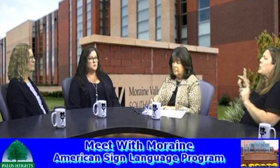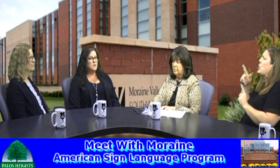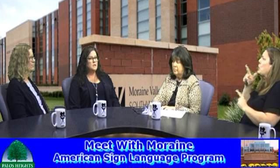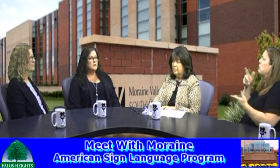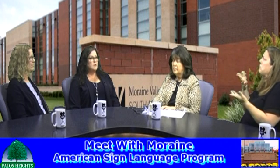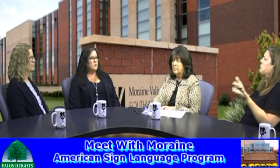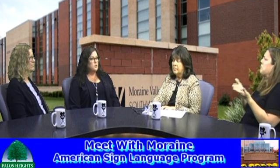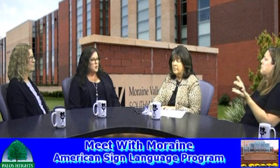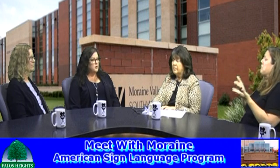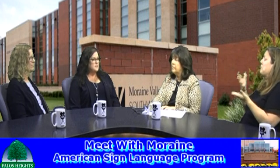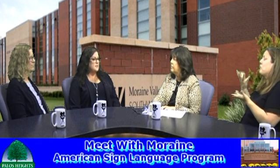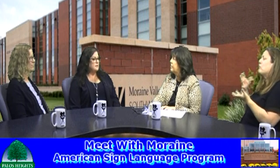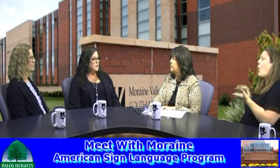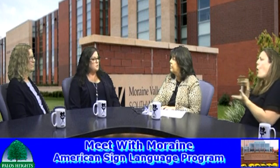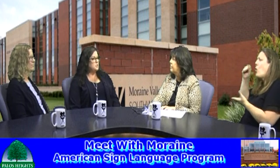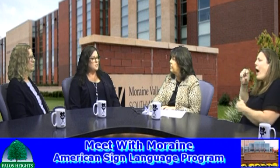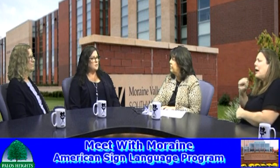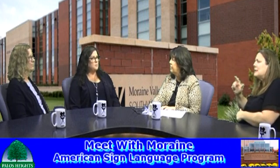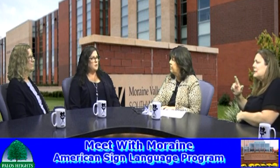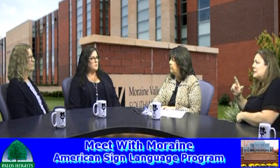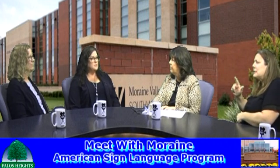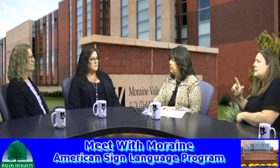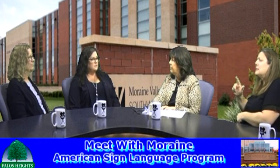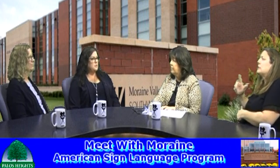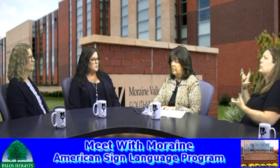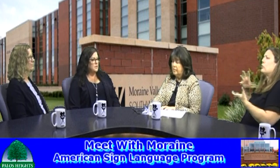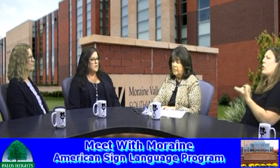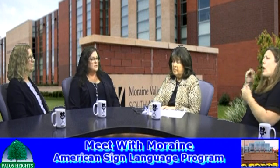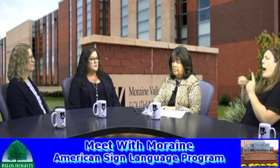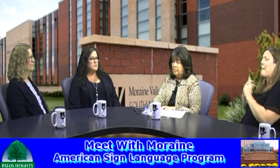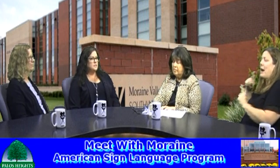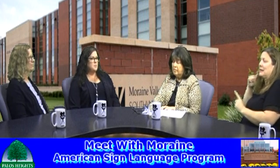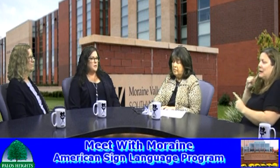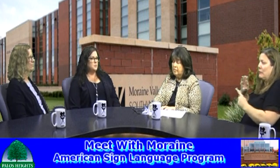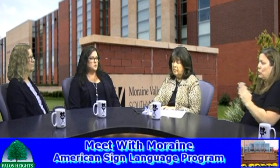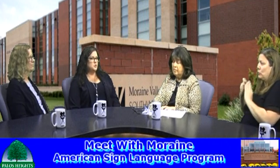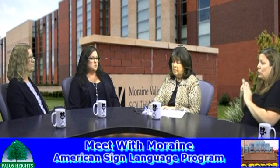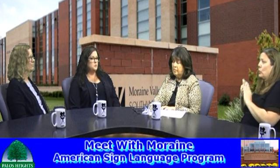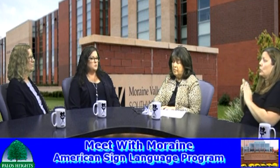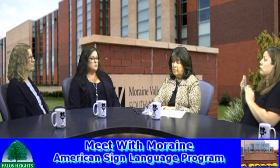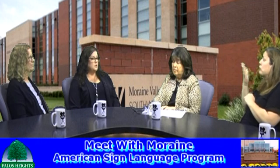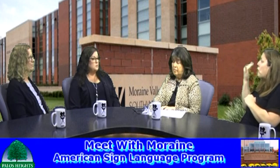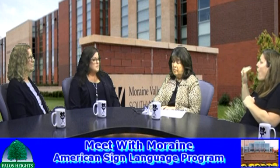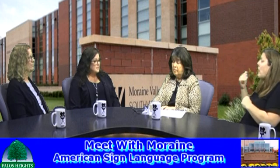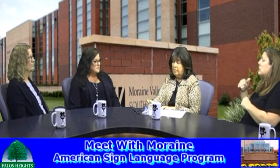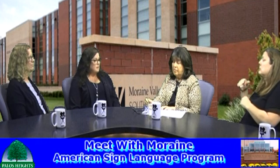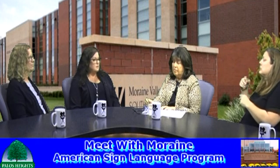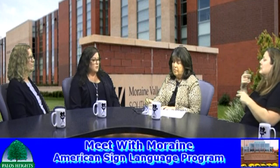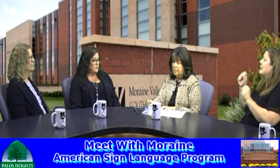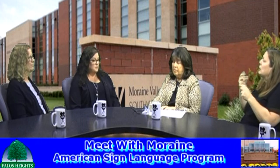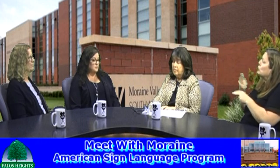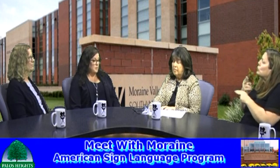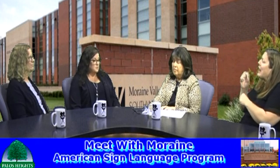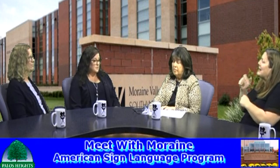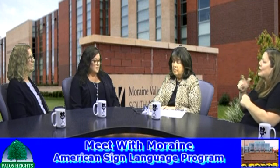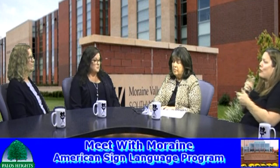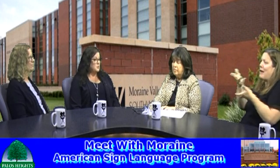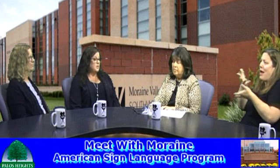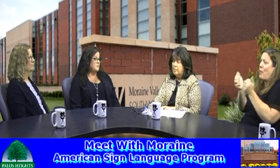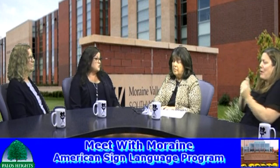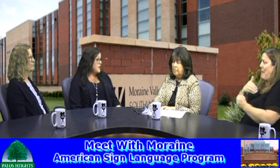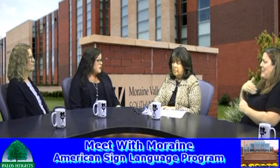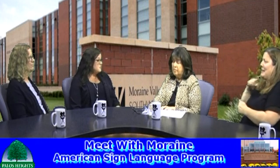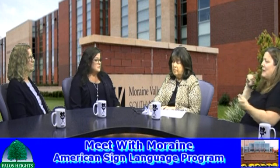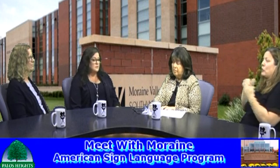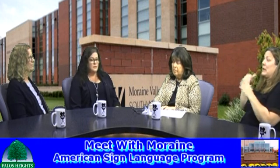want to learn American Sign Language and about the deaf community, to be able to use ASL and interact with members of the deaf